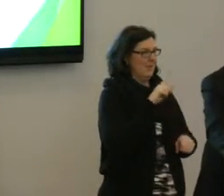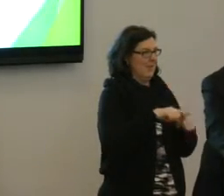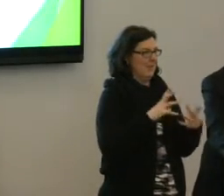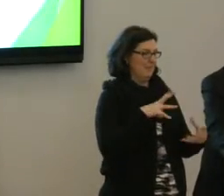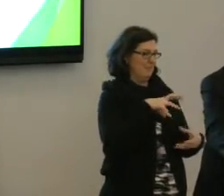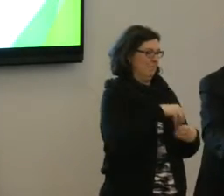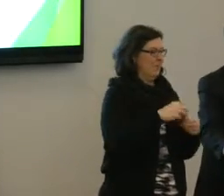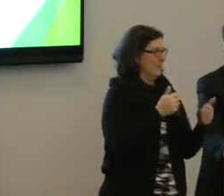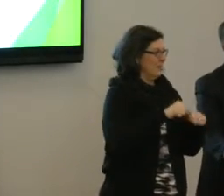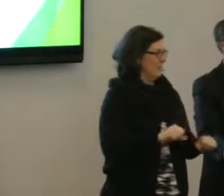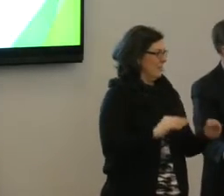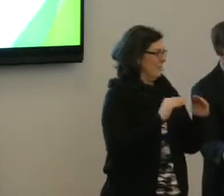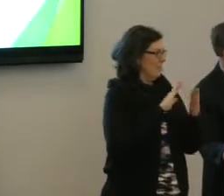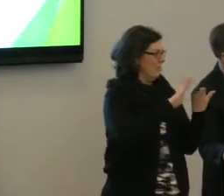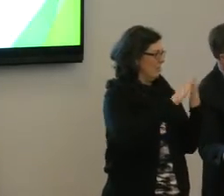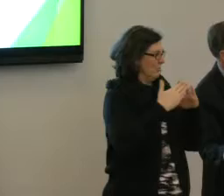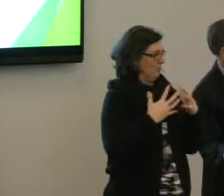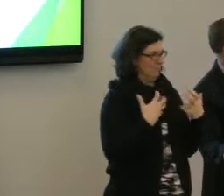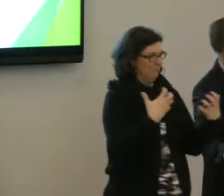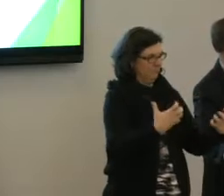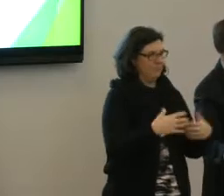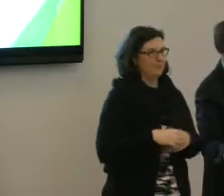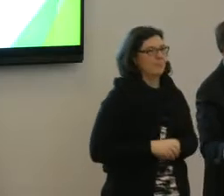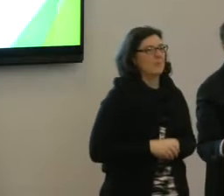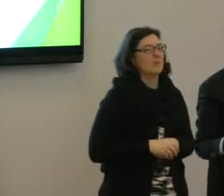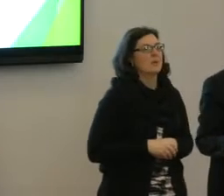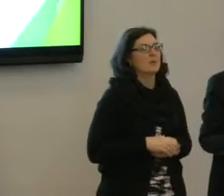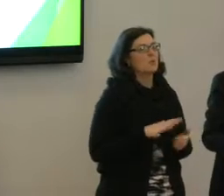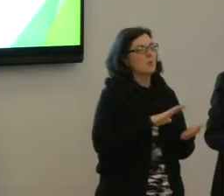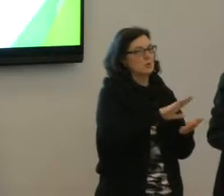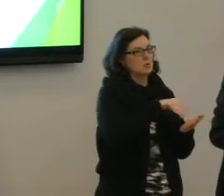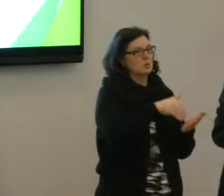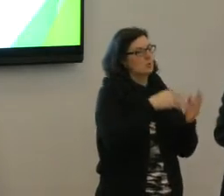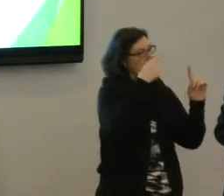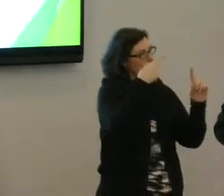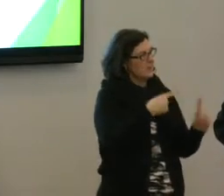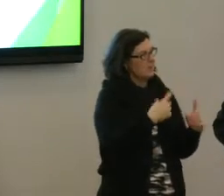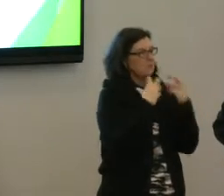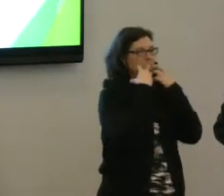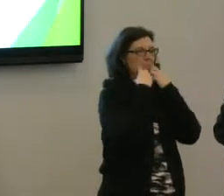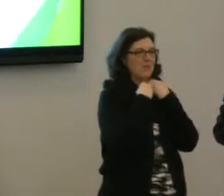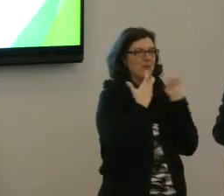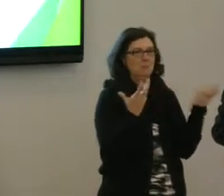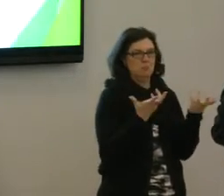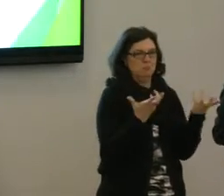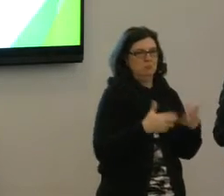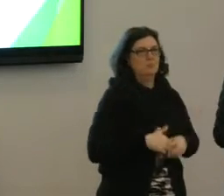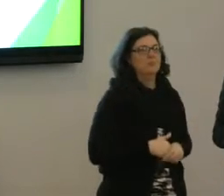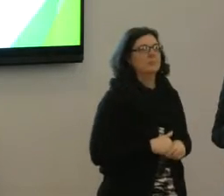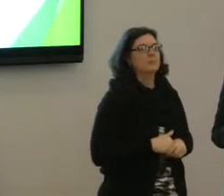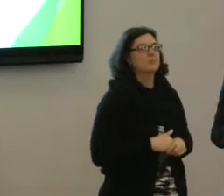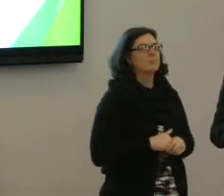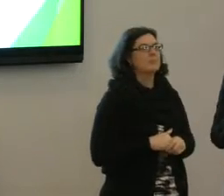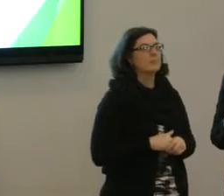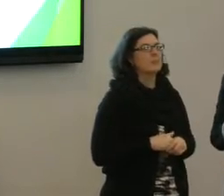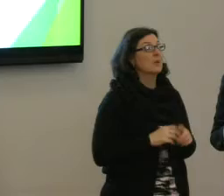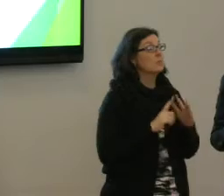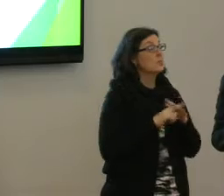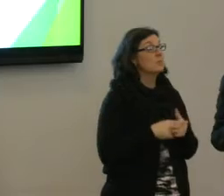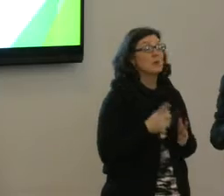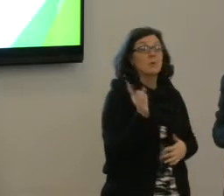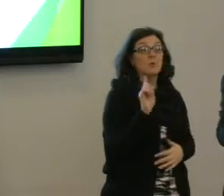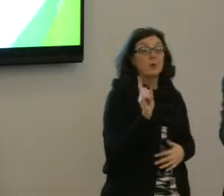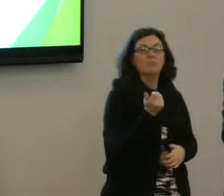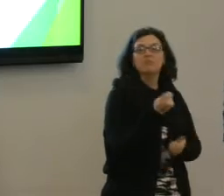disability? So what's your core mission? What's your core mission and what's your core values? Where do you start?